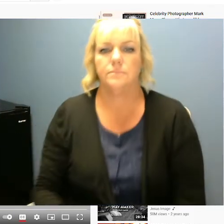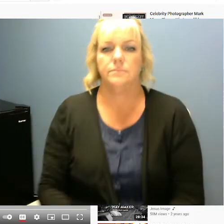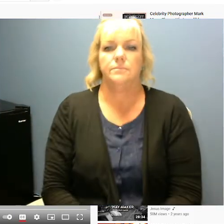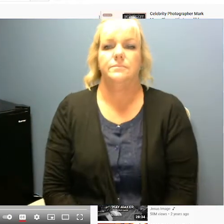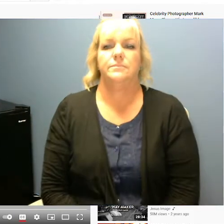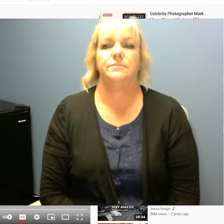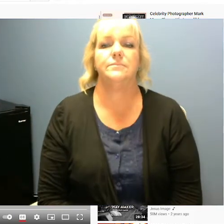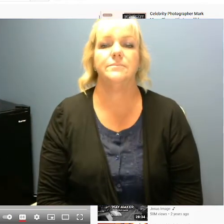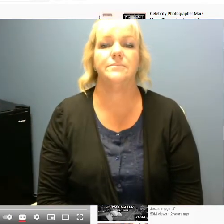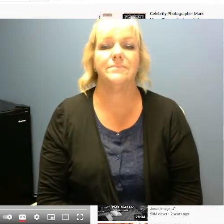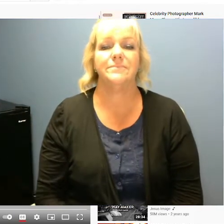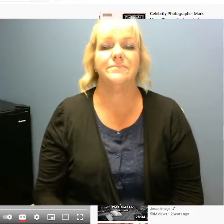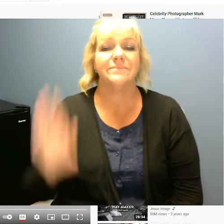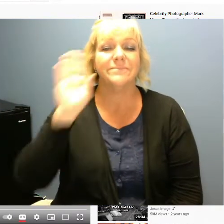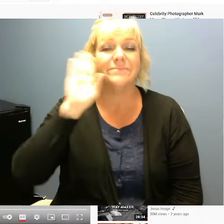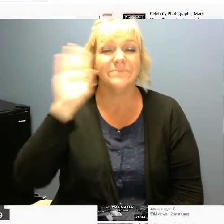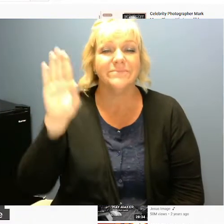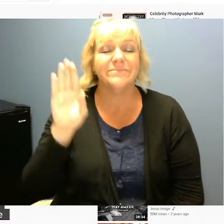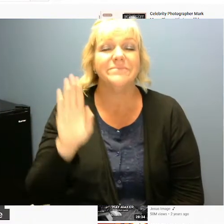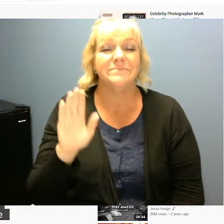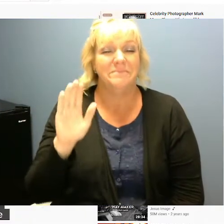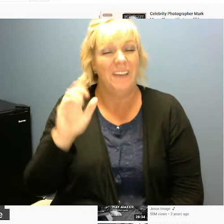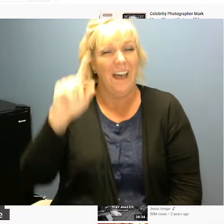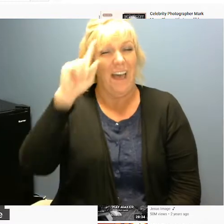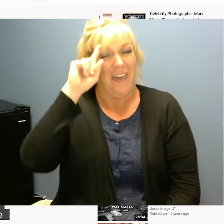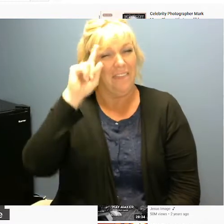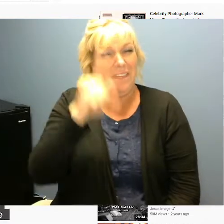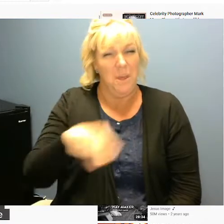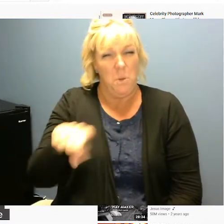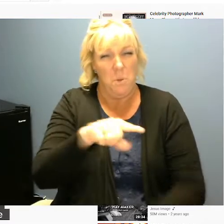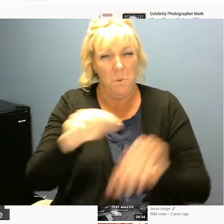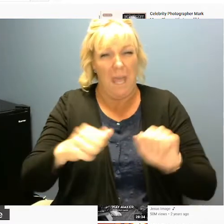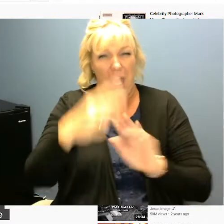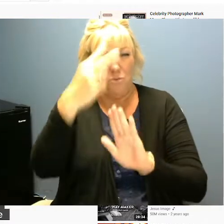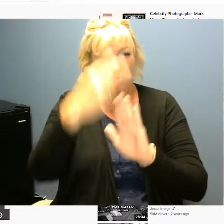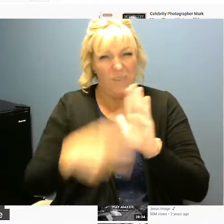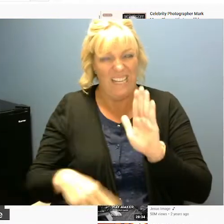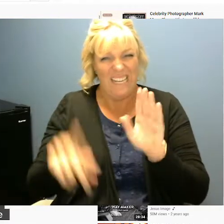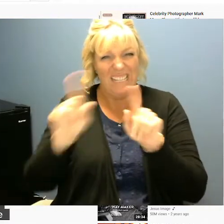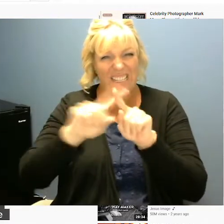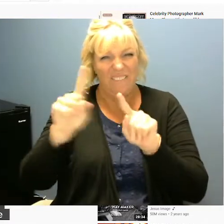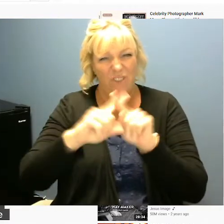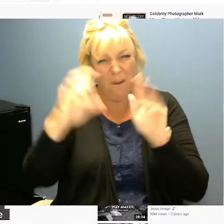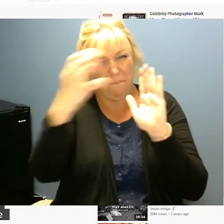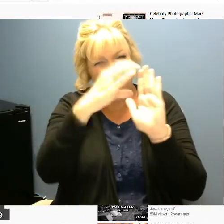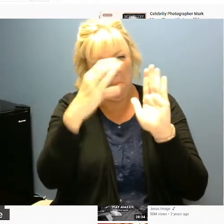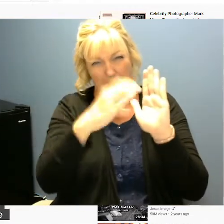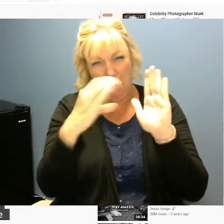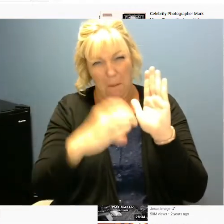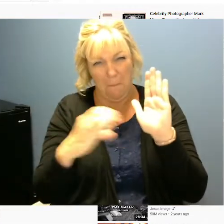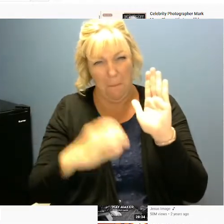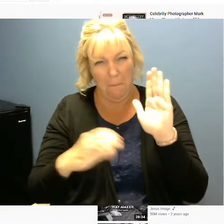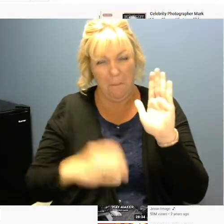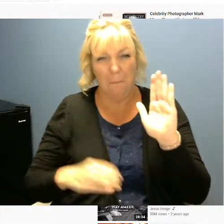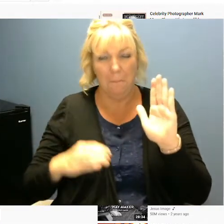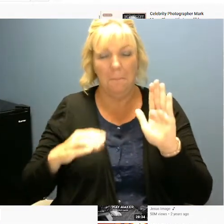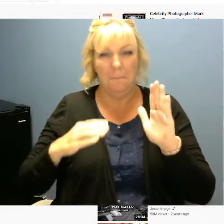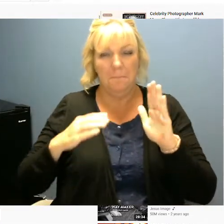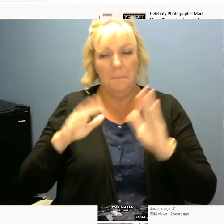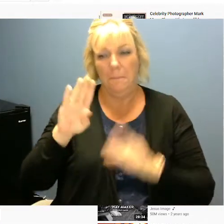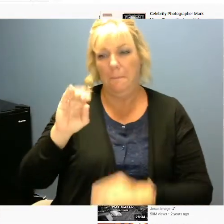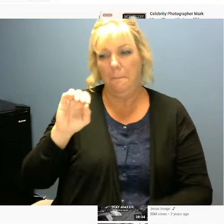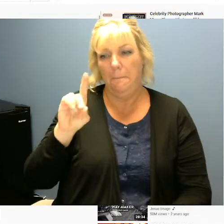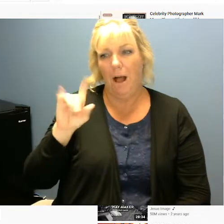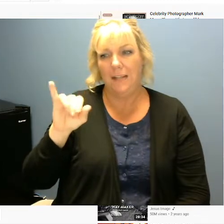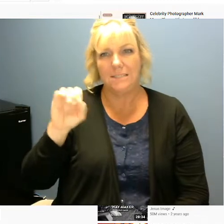Hi there. I think you can pretty well work through the few bodies of liberties examples that I gave you, but